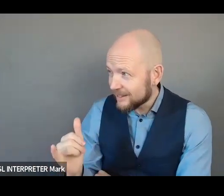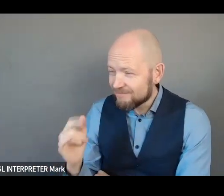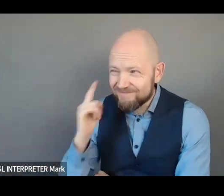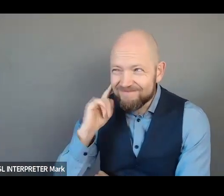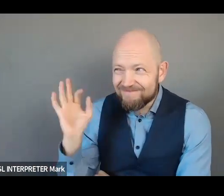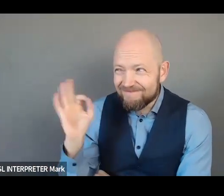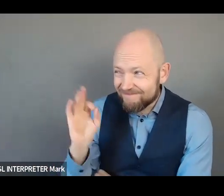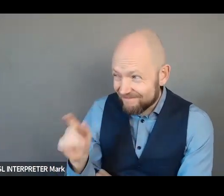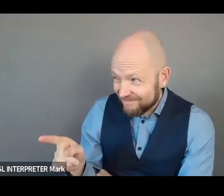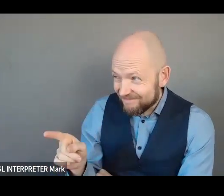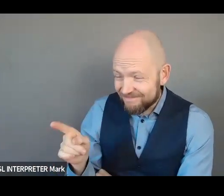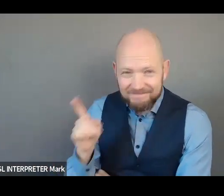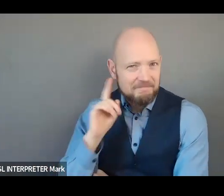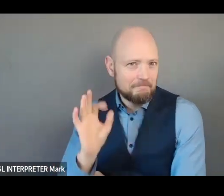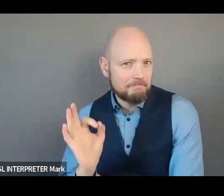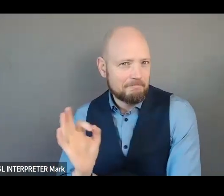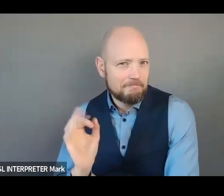Good.